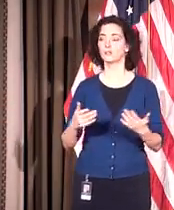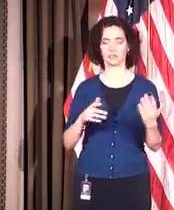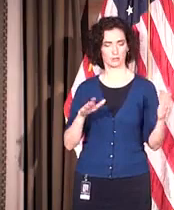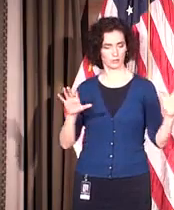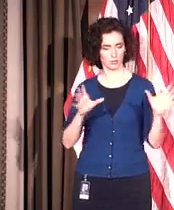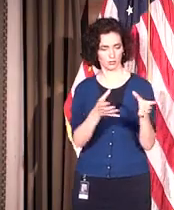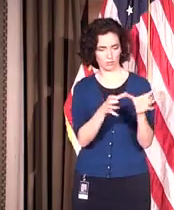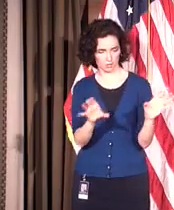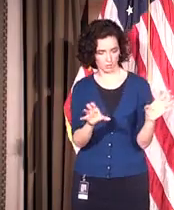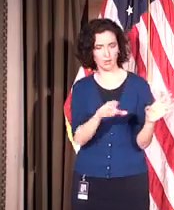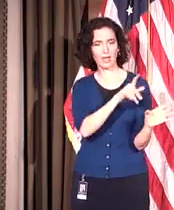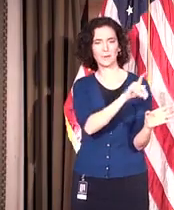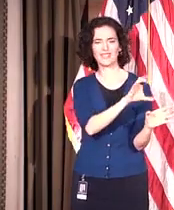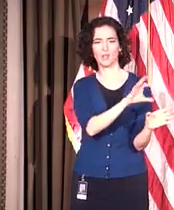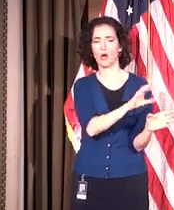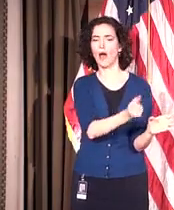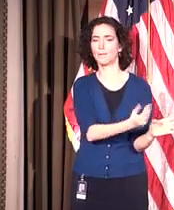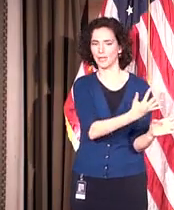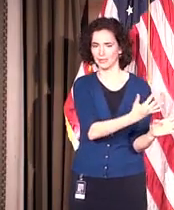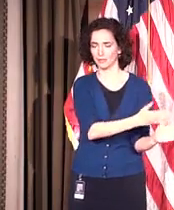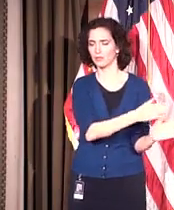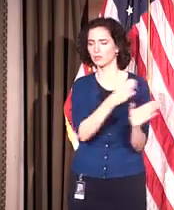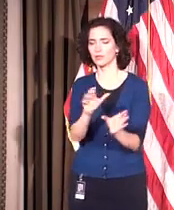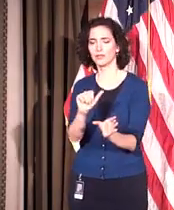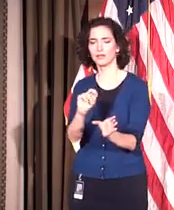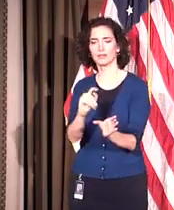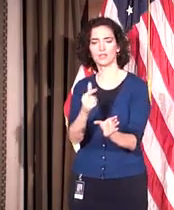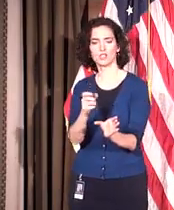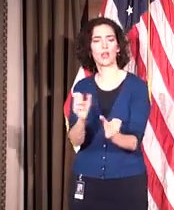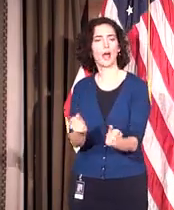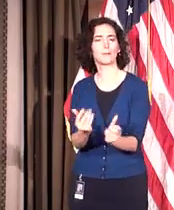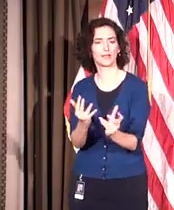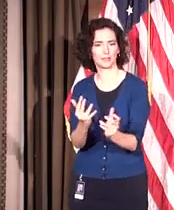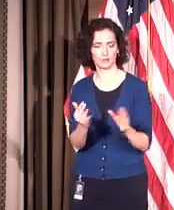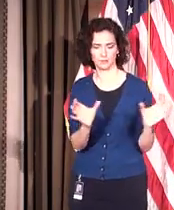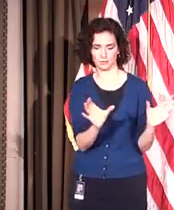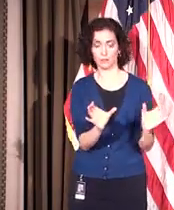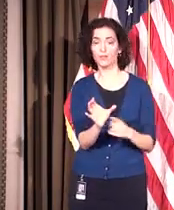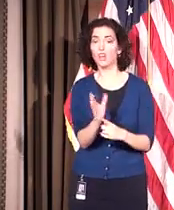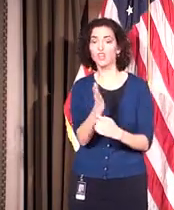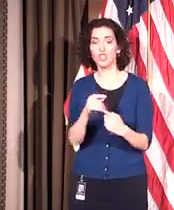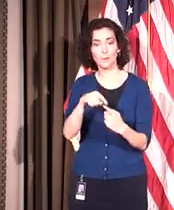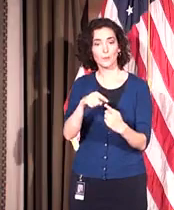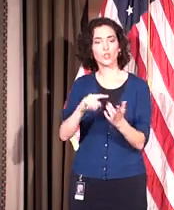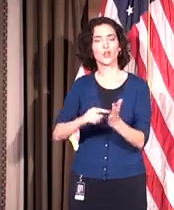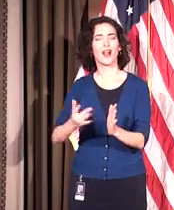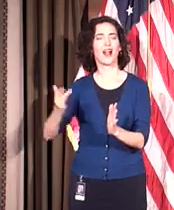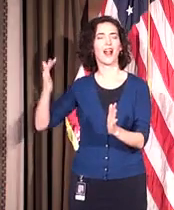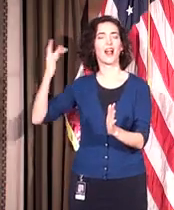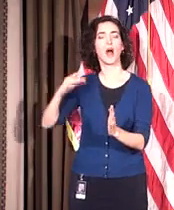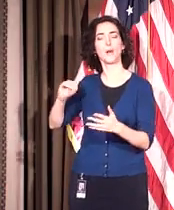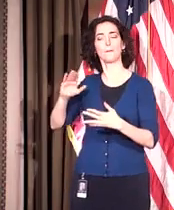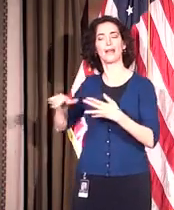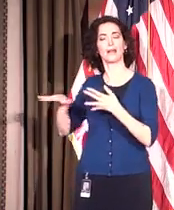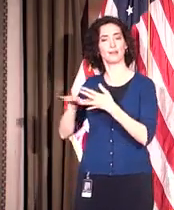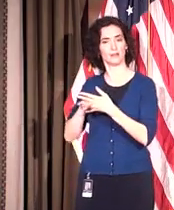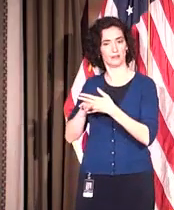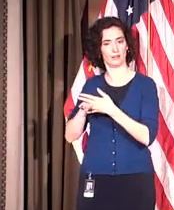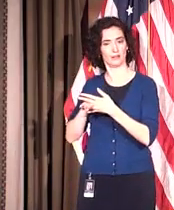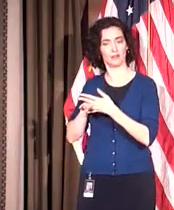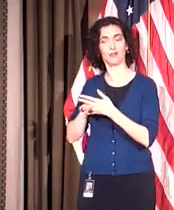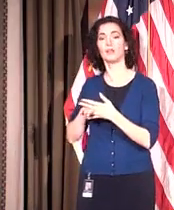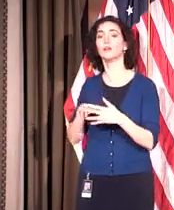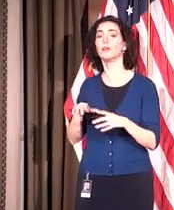are PCR tests and how many are antigen. We have antigen tests going back to about the middle of May, but they've been used in